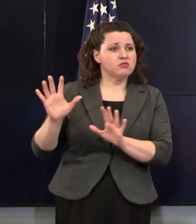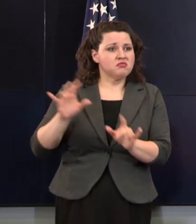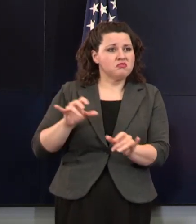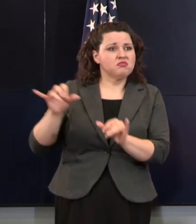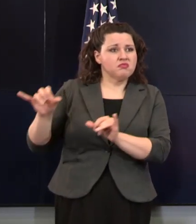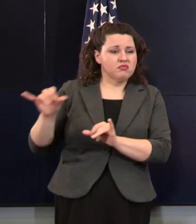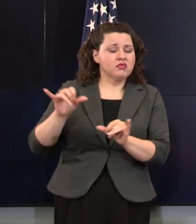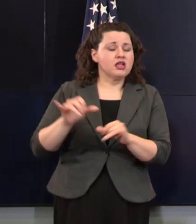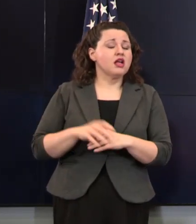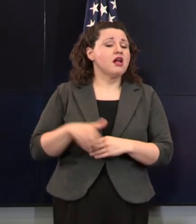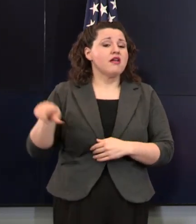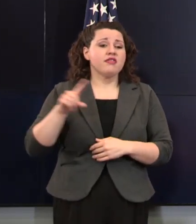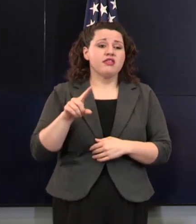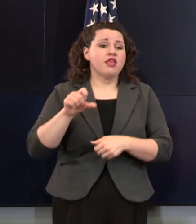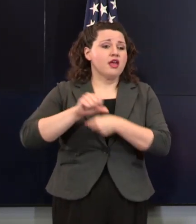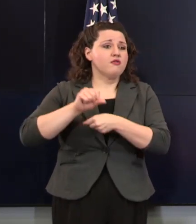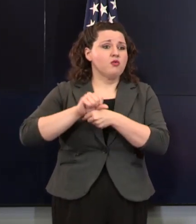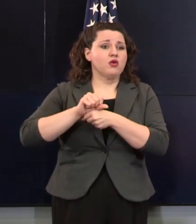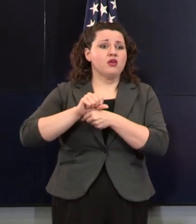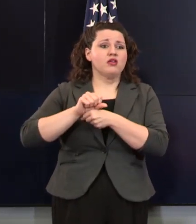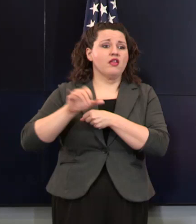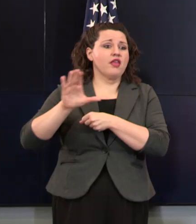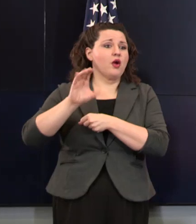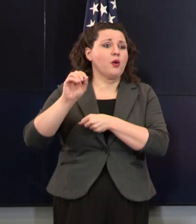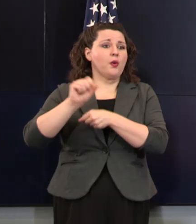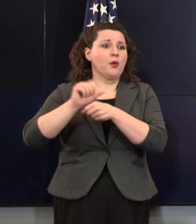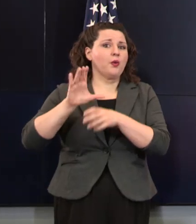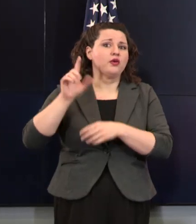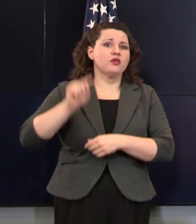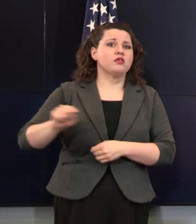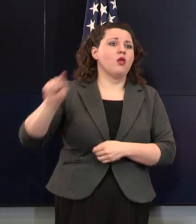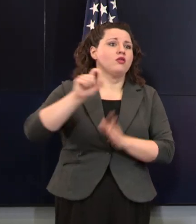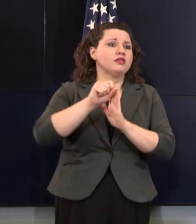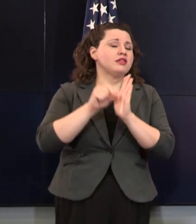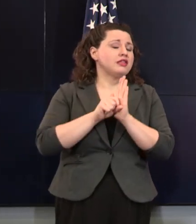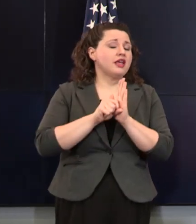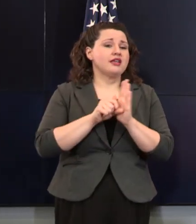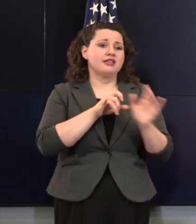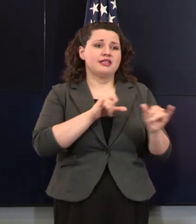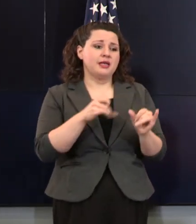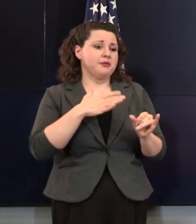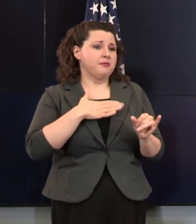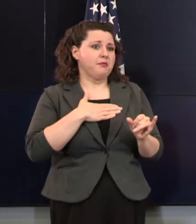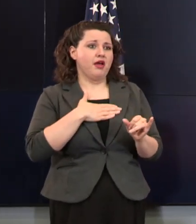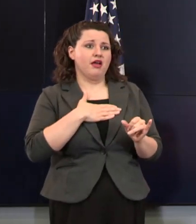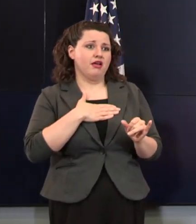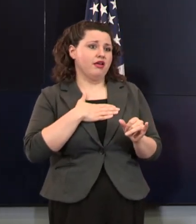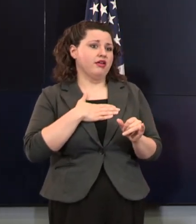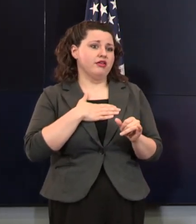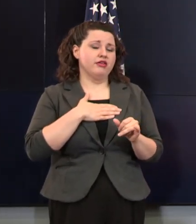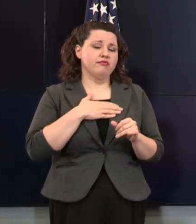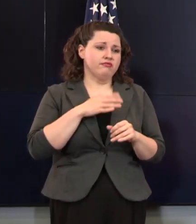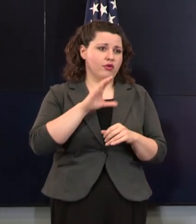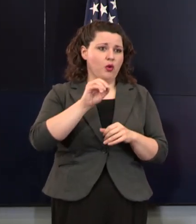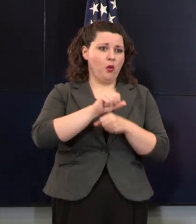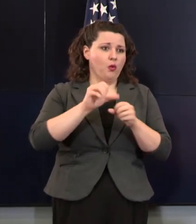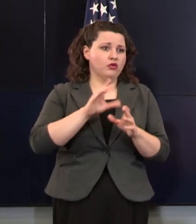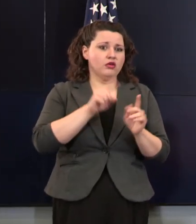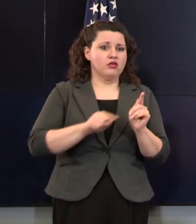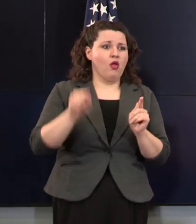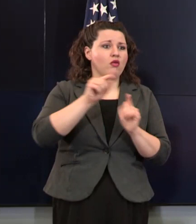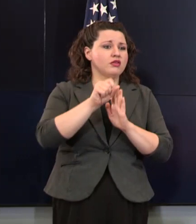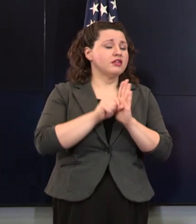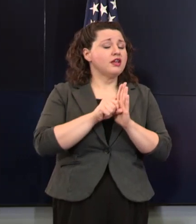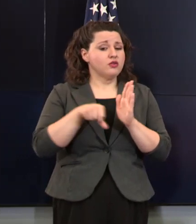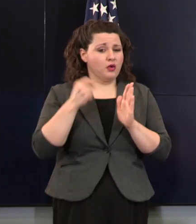across this country. They've worked with their colleagues across the state, just like I've worked with my colleagues across the state, to understand some of the steps